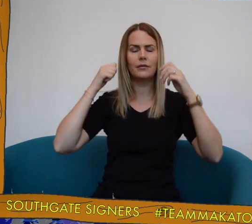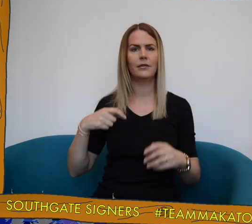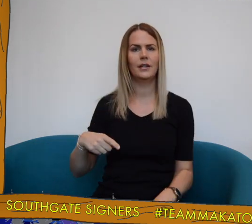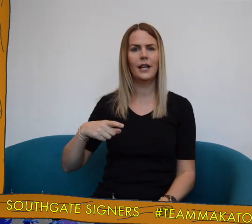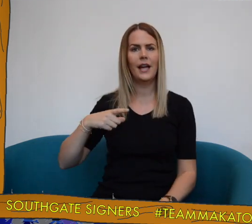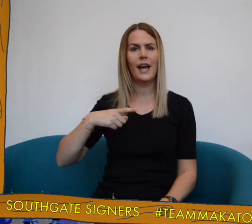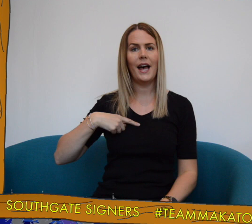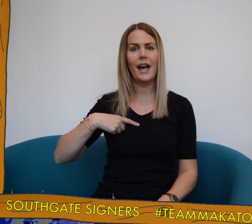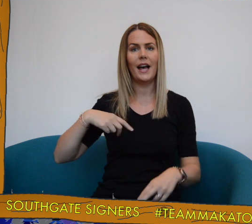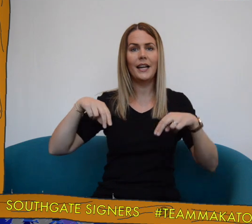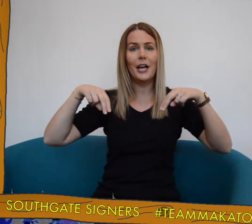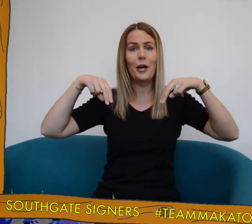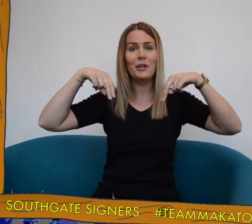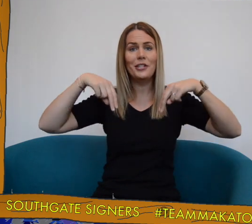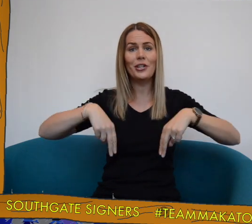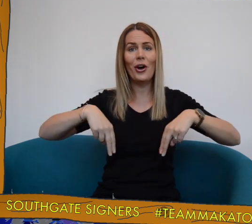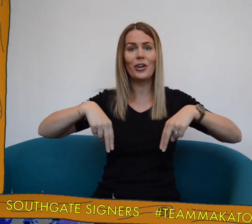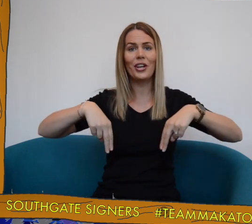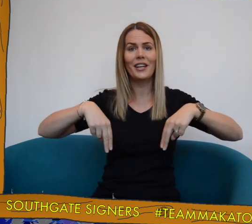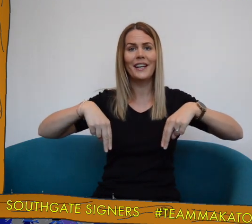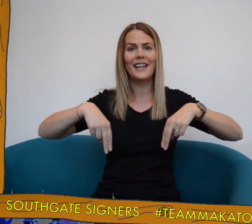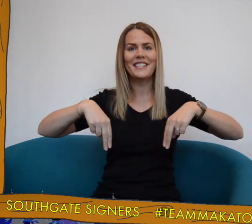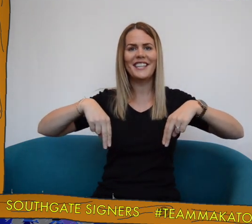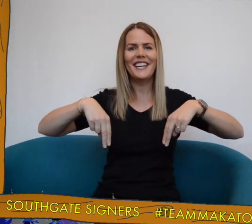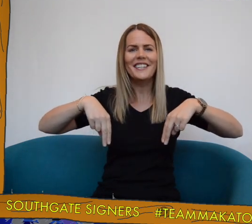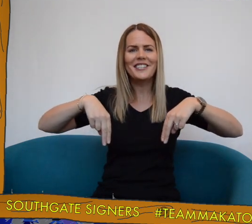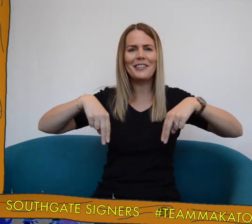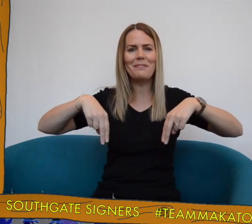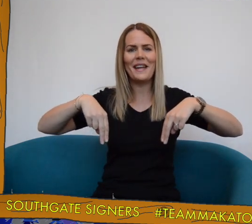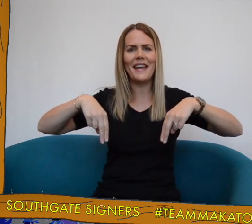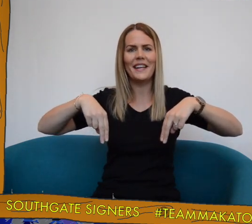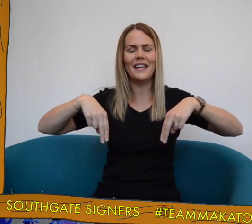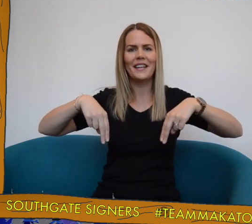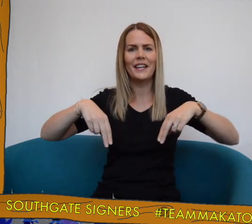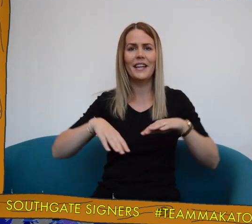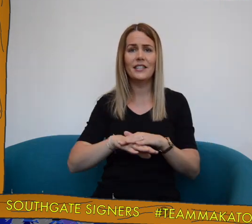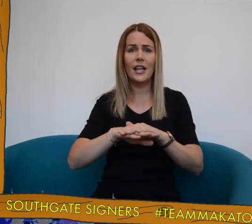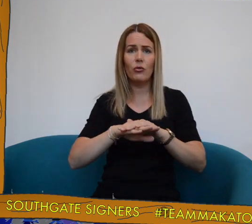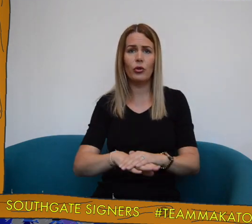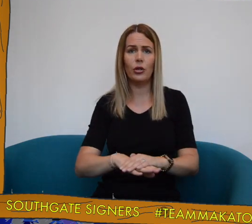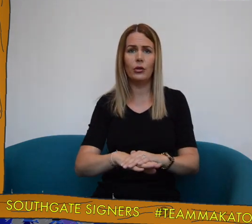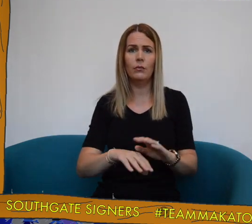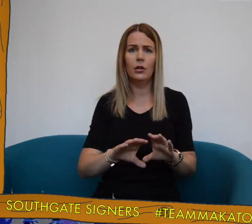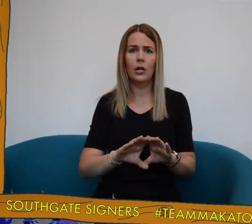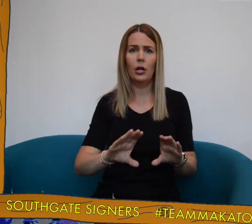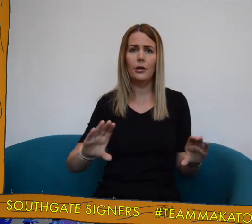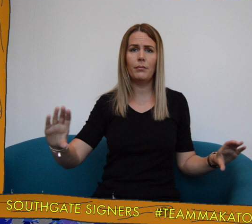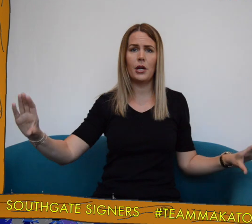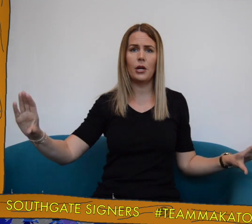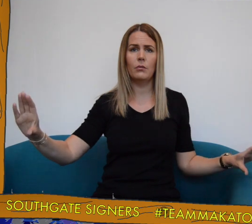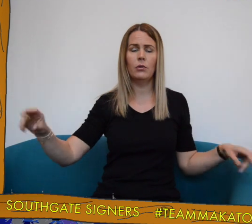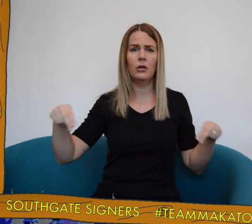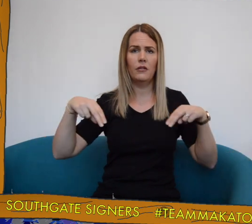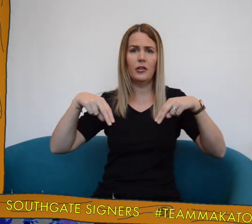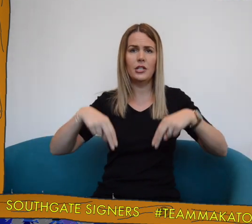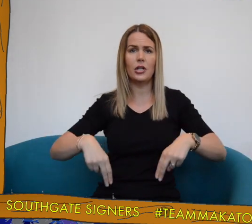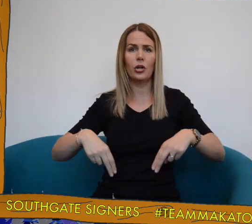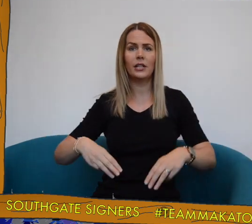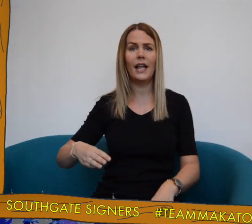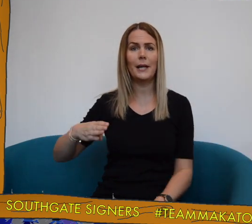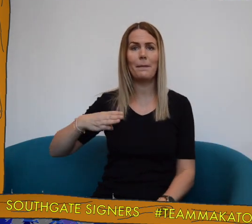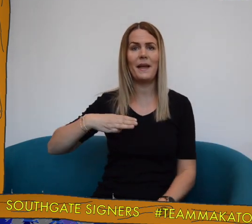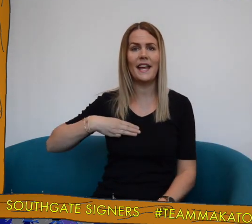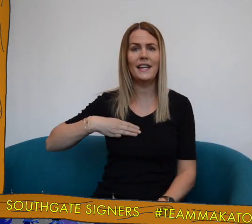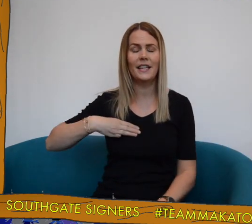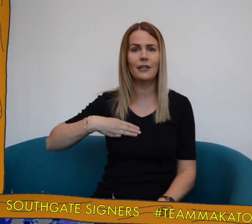head. I am a dog as keen as can be. Is there room on the broom for a